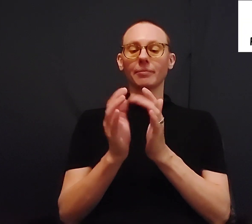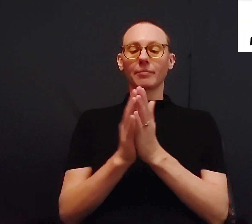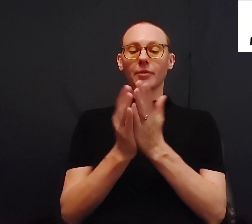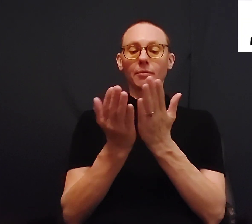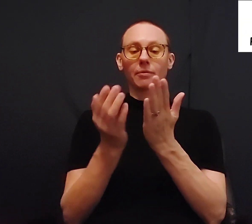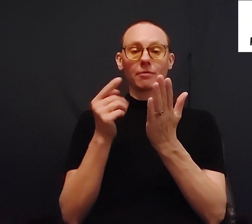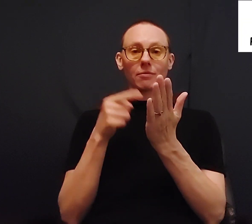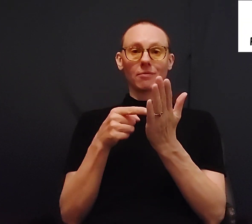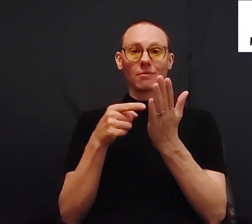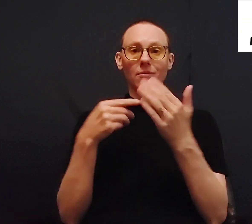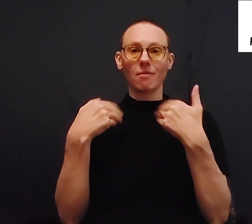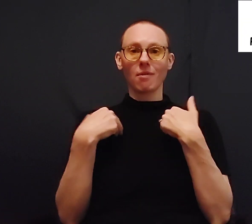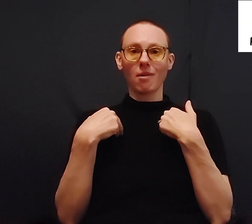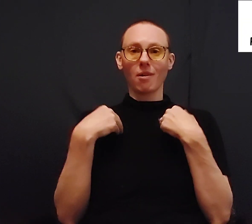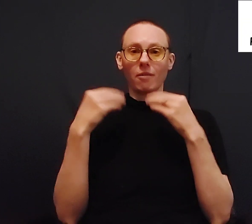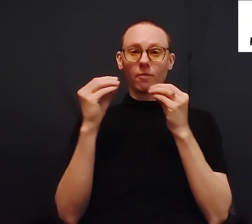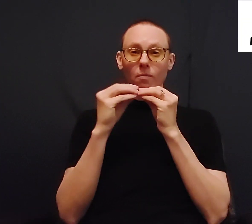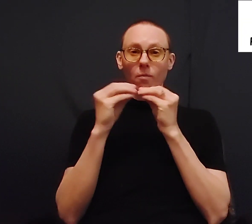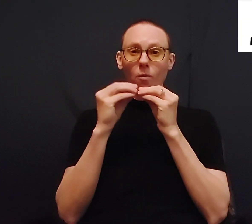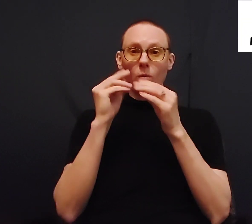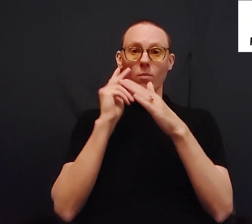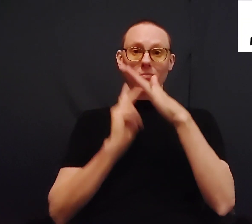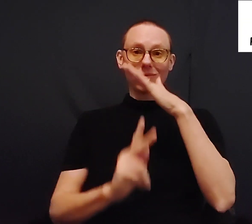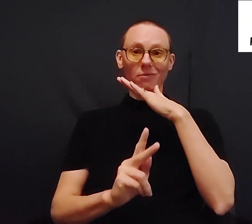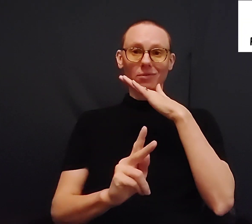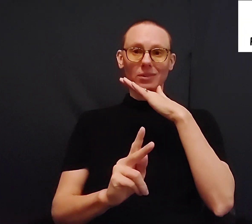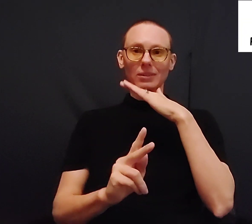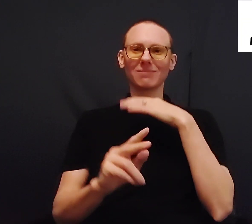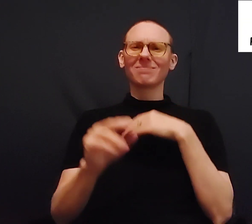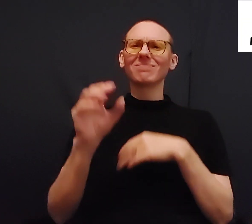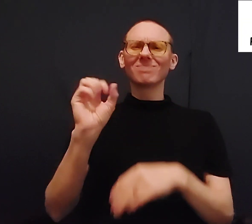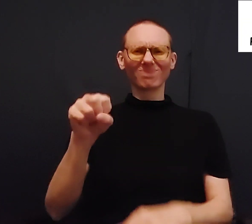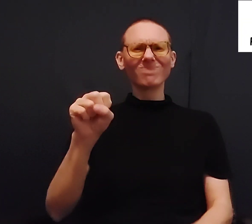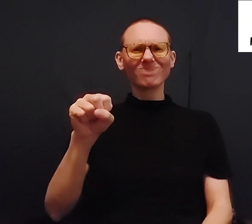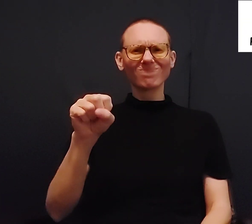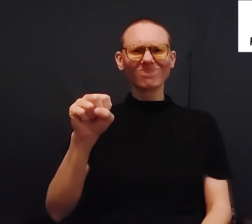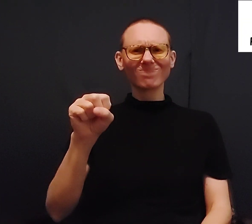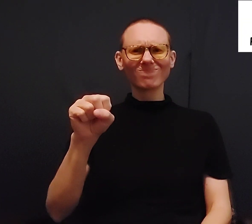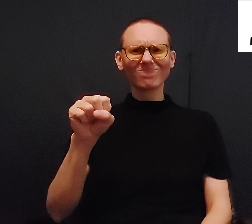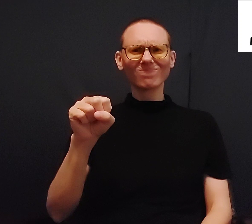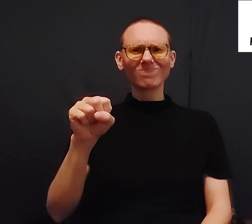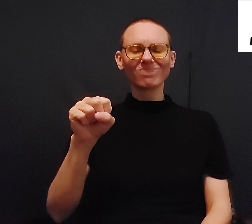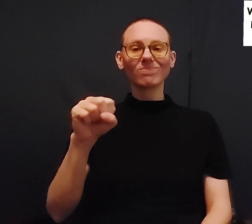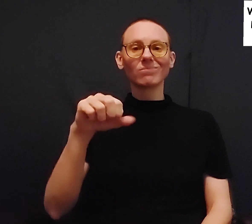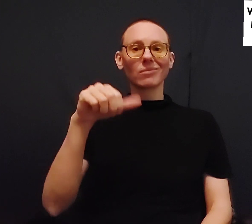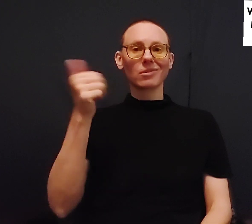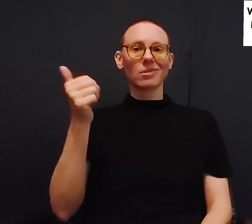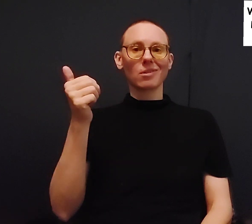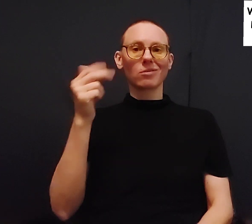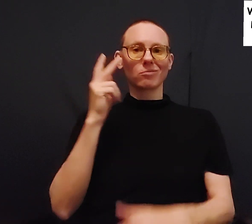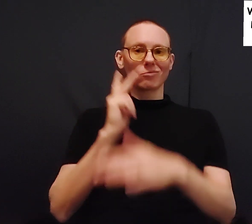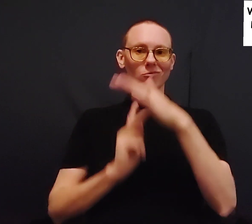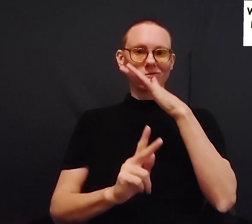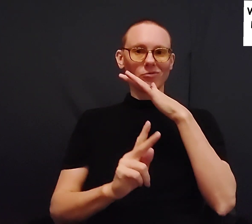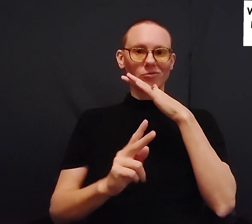Does the Bible have more prophecies? Yes. Where is